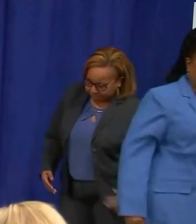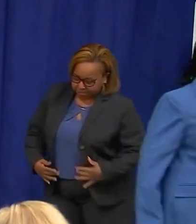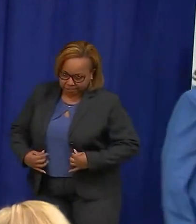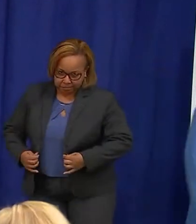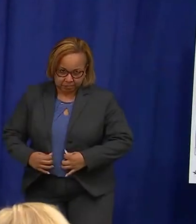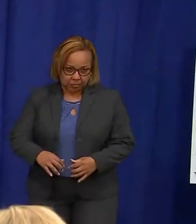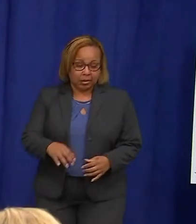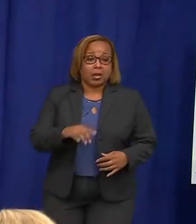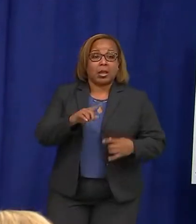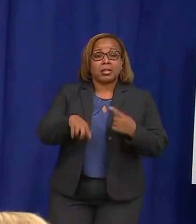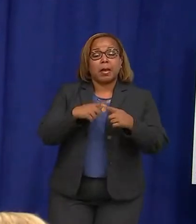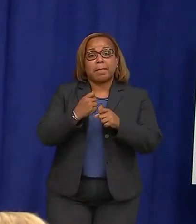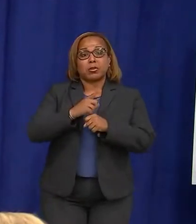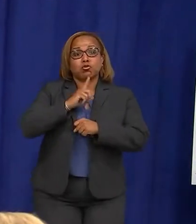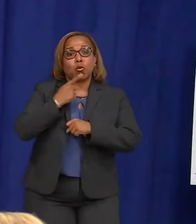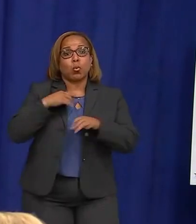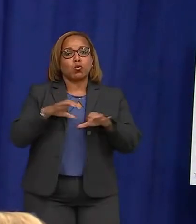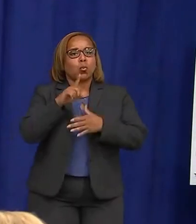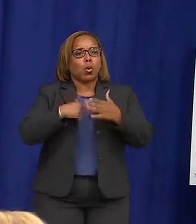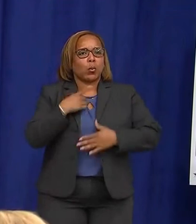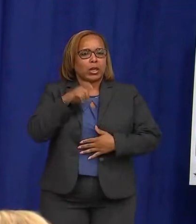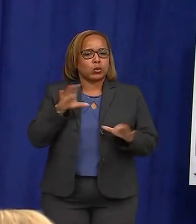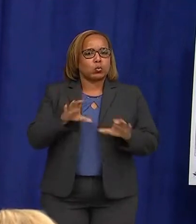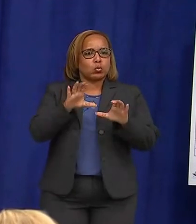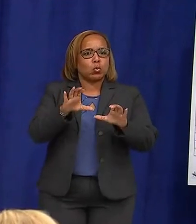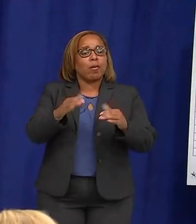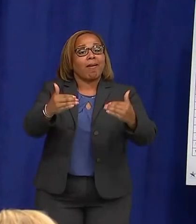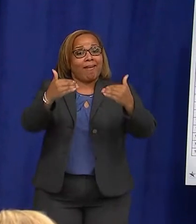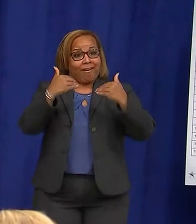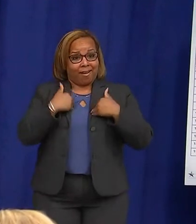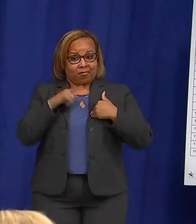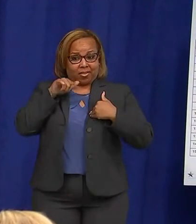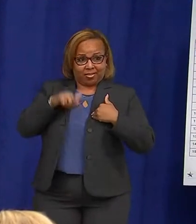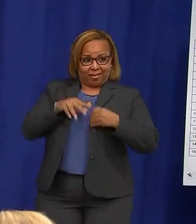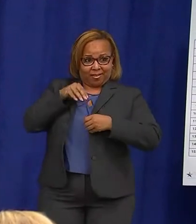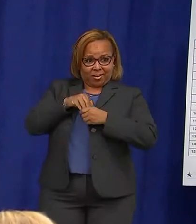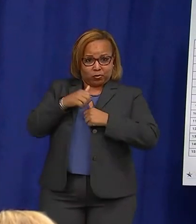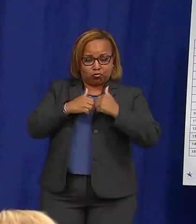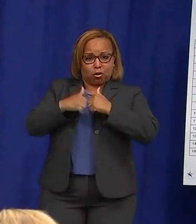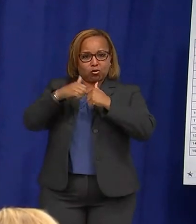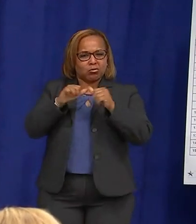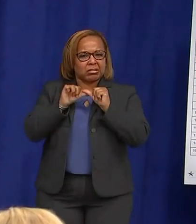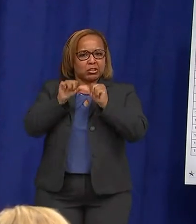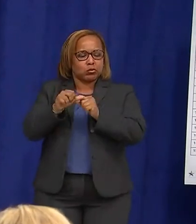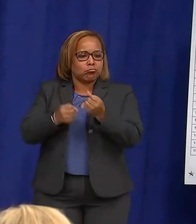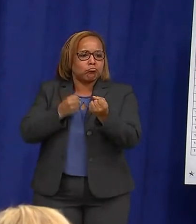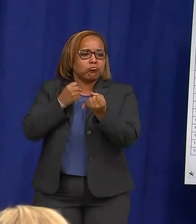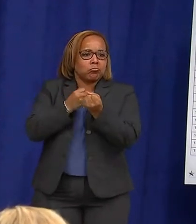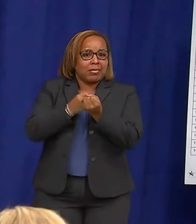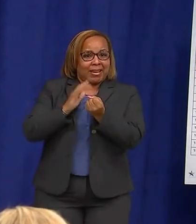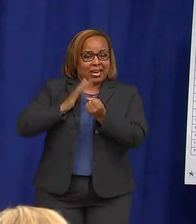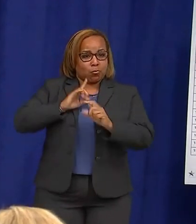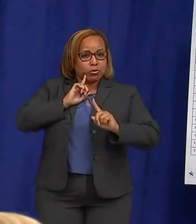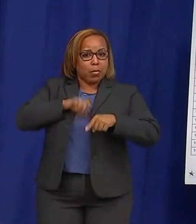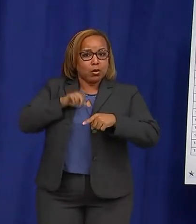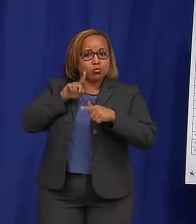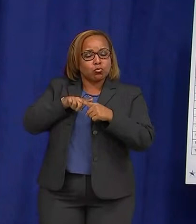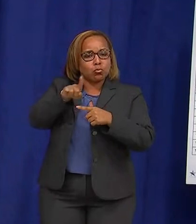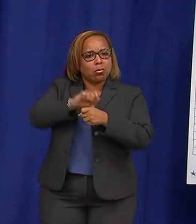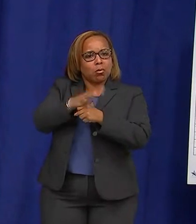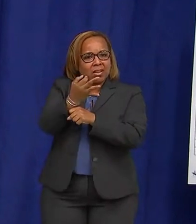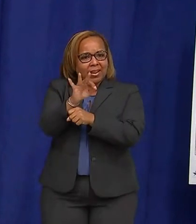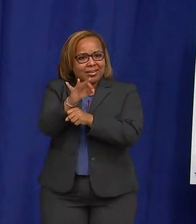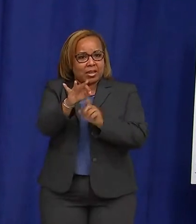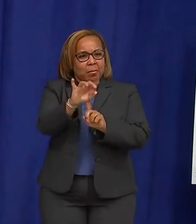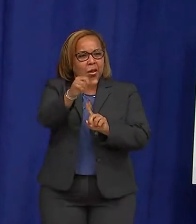about making sure that we're doing what we need to do and have the infrastructure to continue pressing in our response to